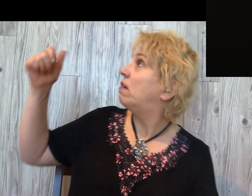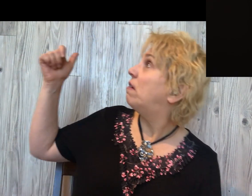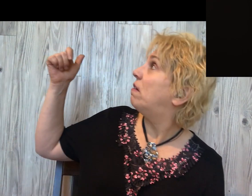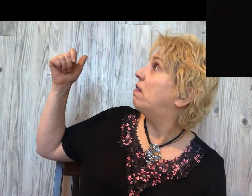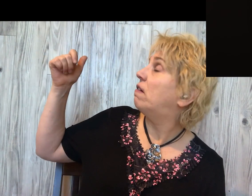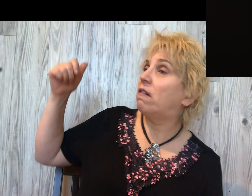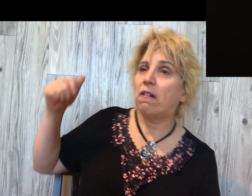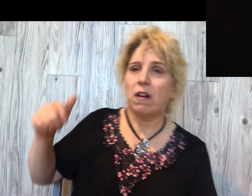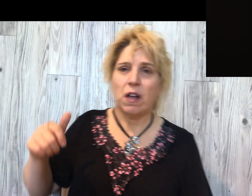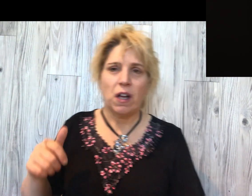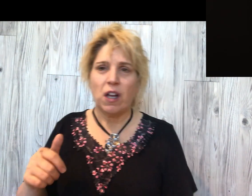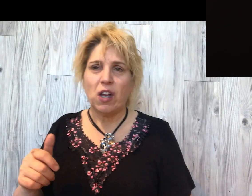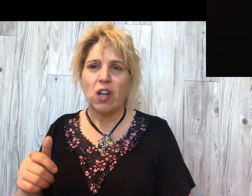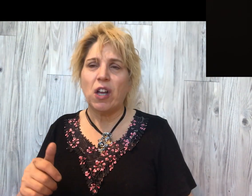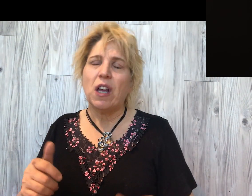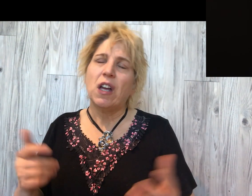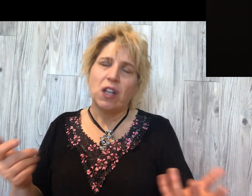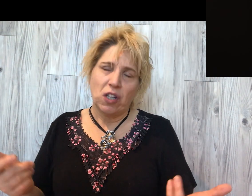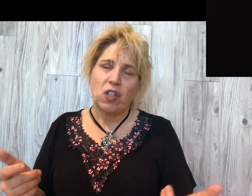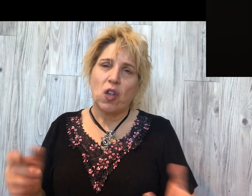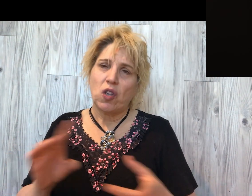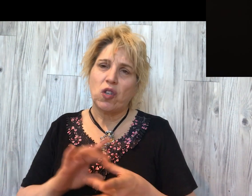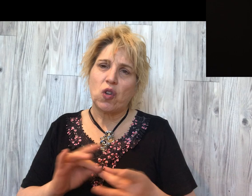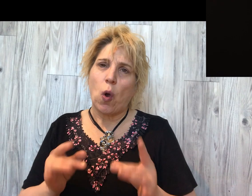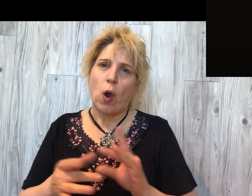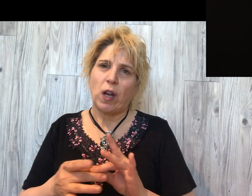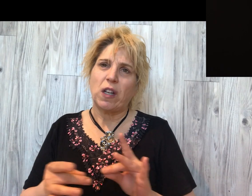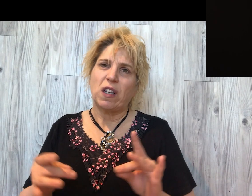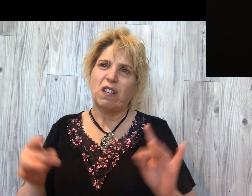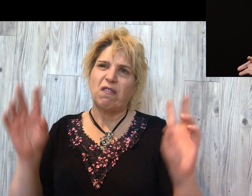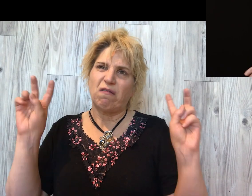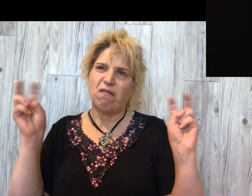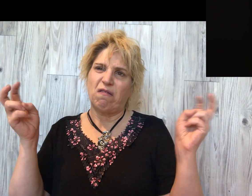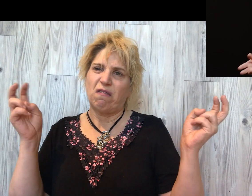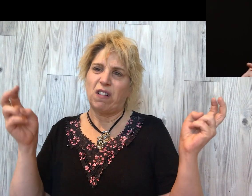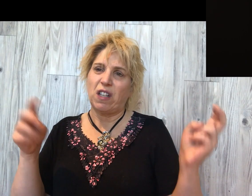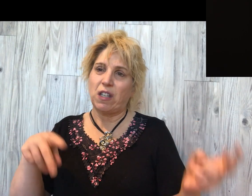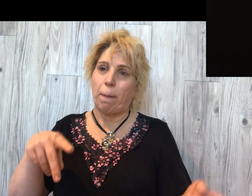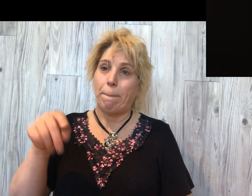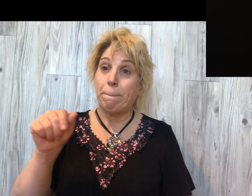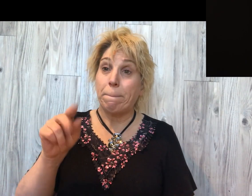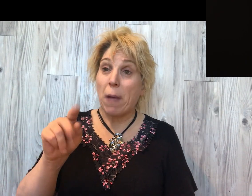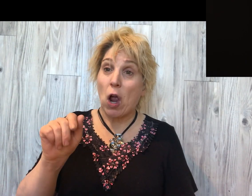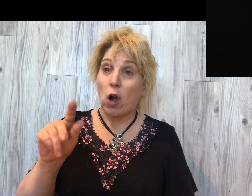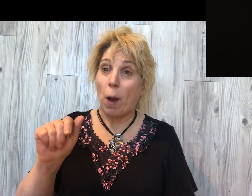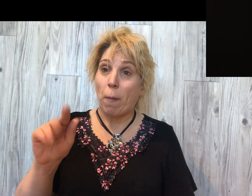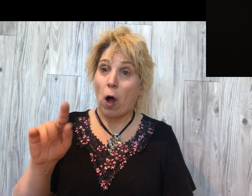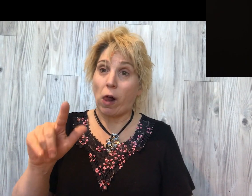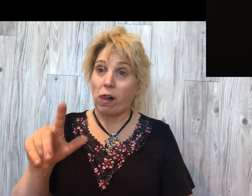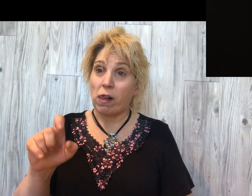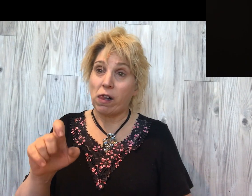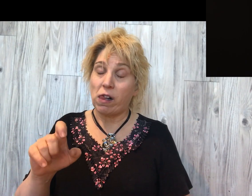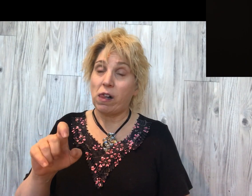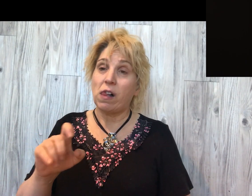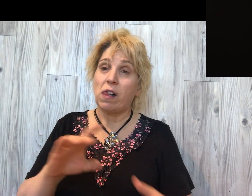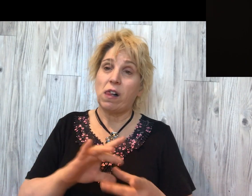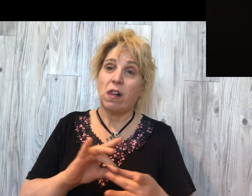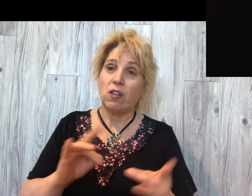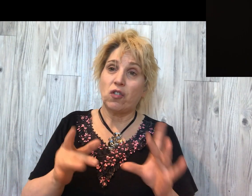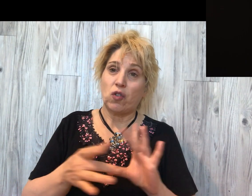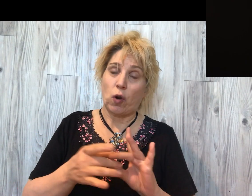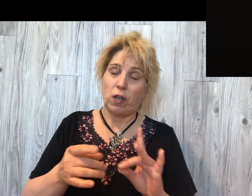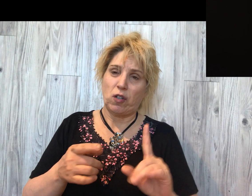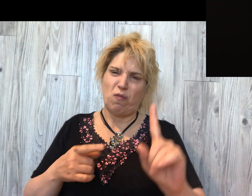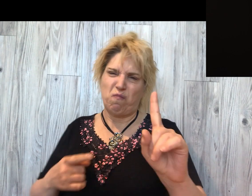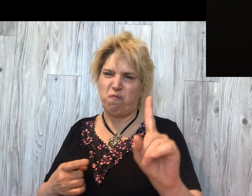God. The literary term for these short stories that Jesus told so many of is parable. They were stories intended to